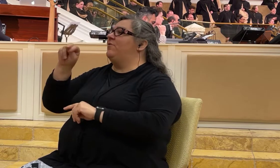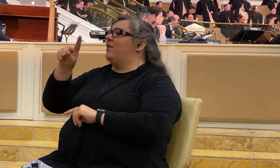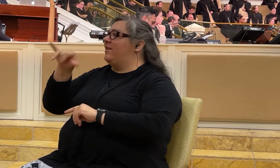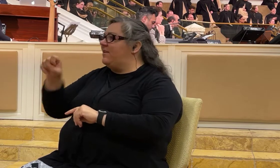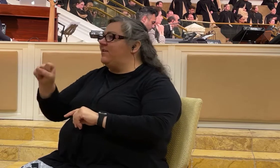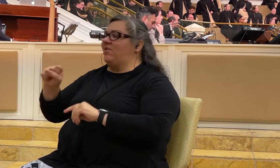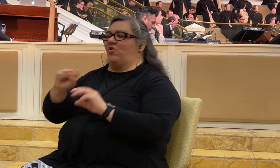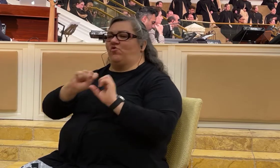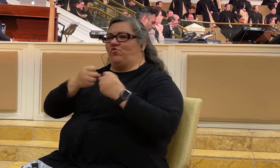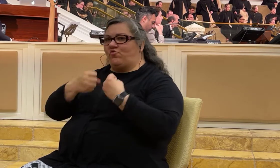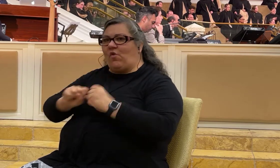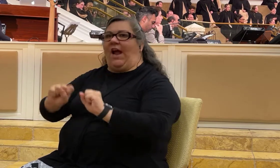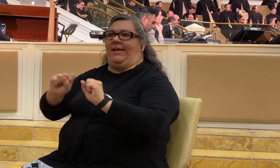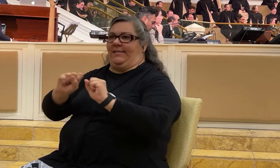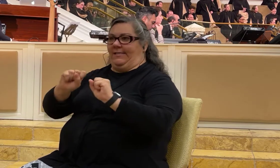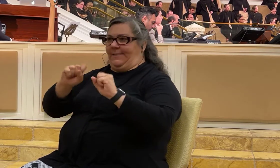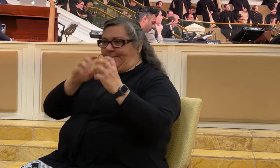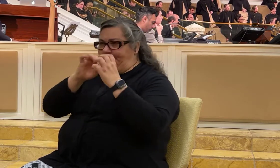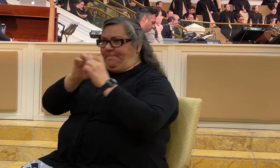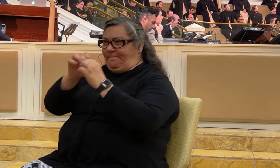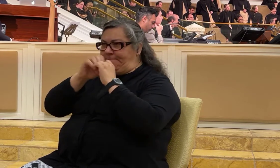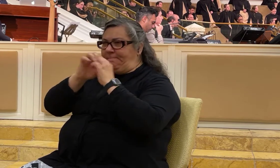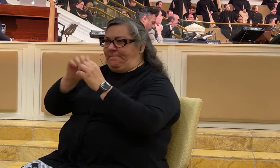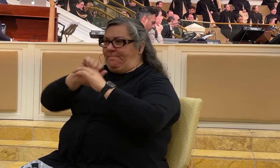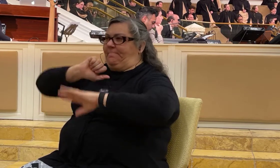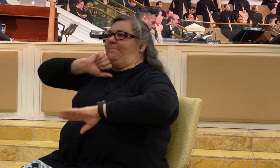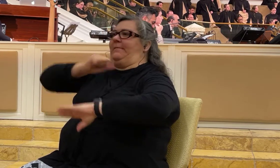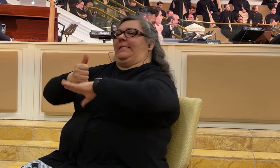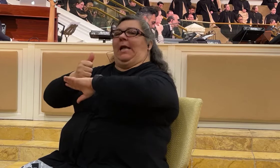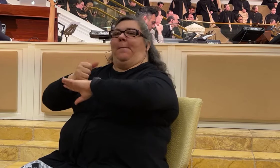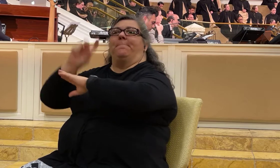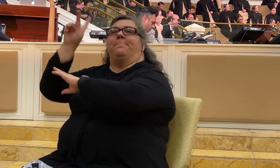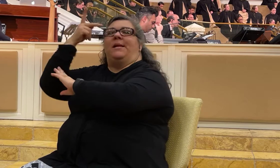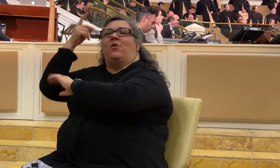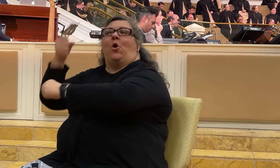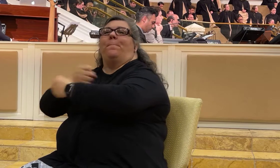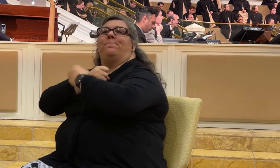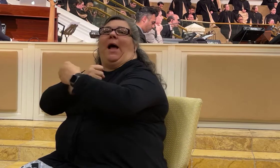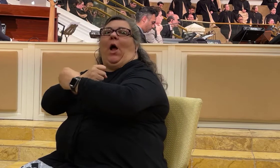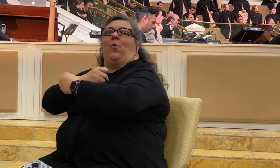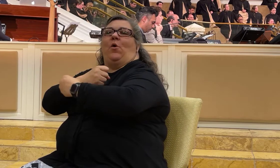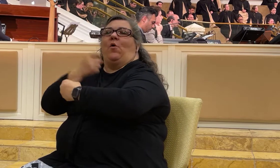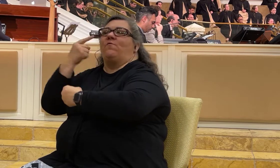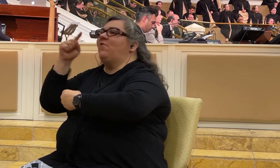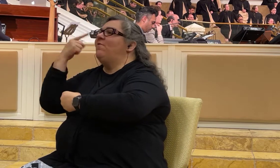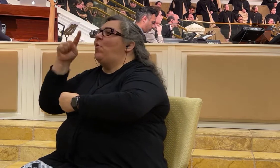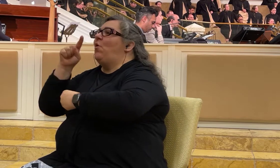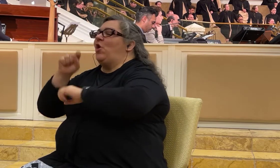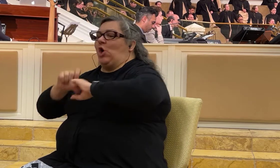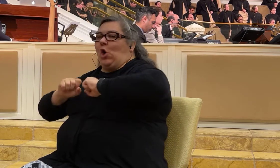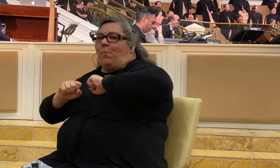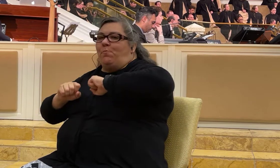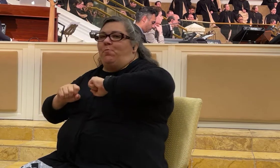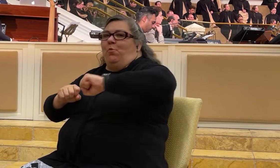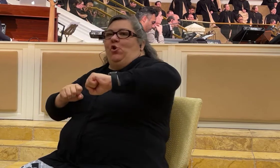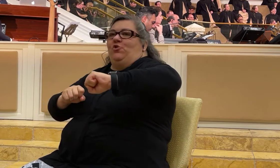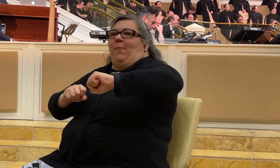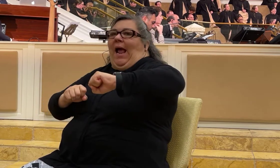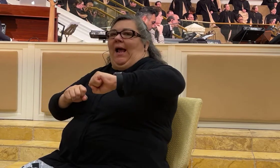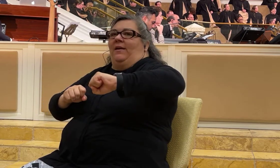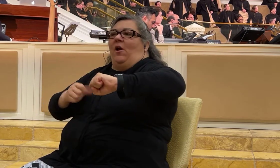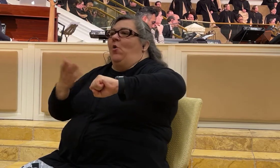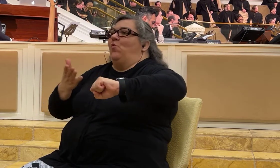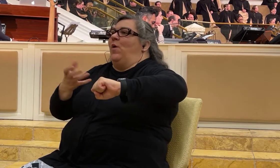together and form political power to push back against the things that